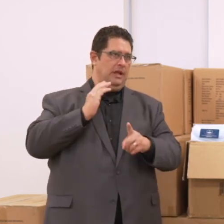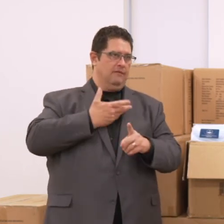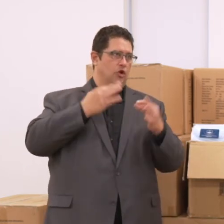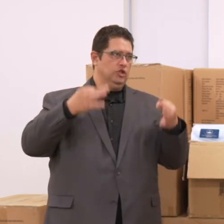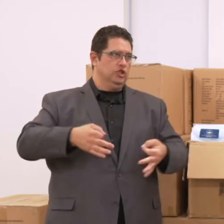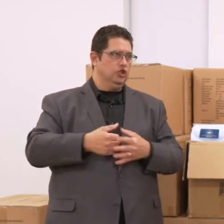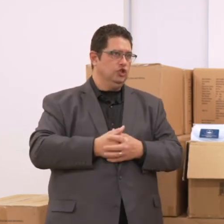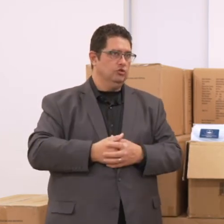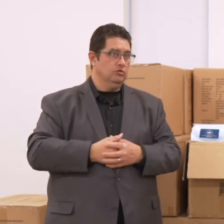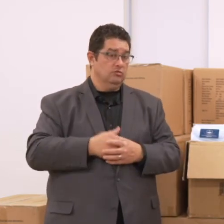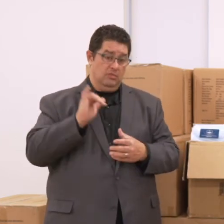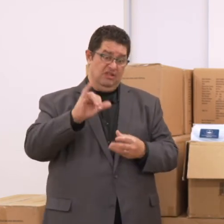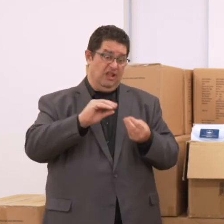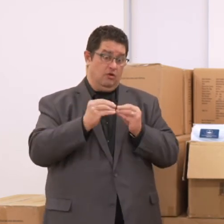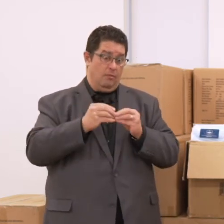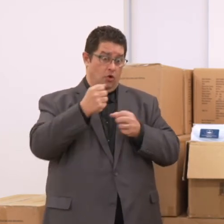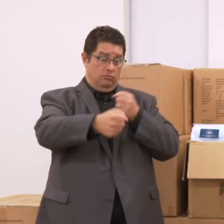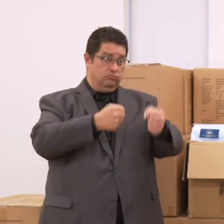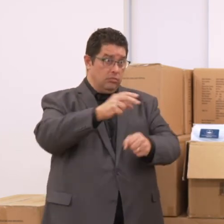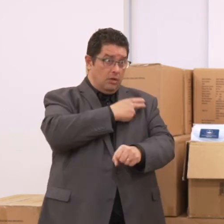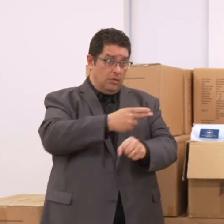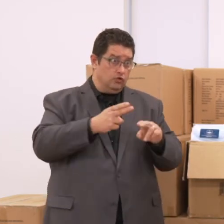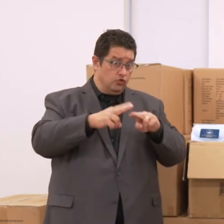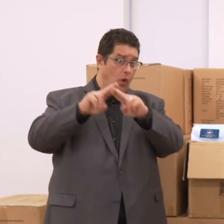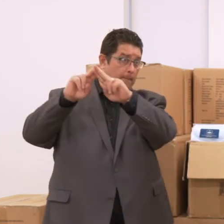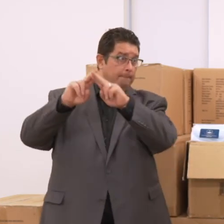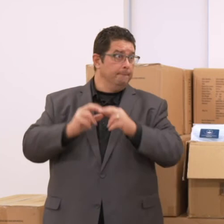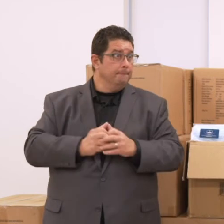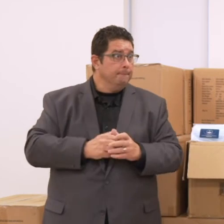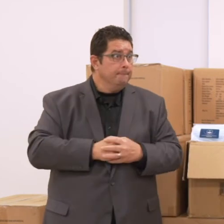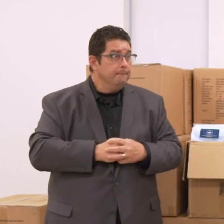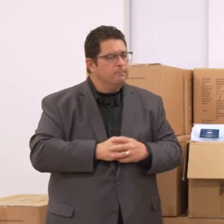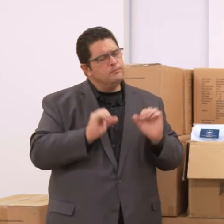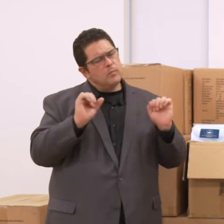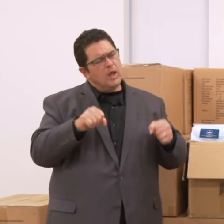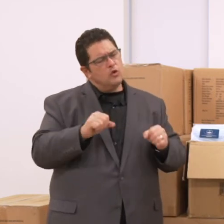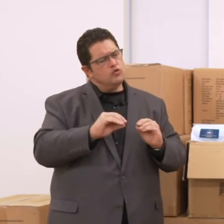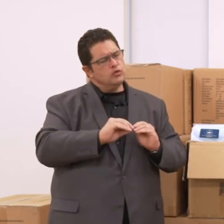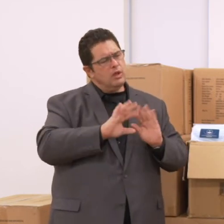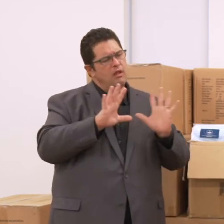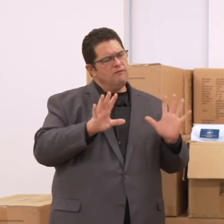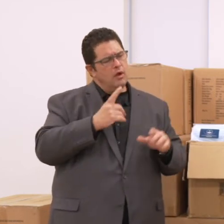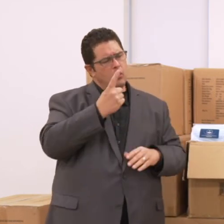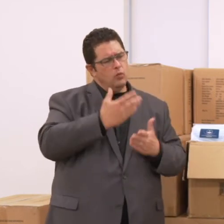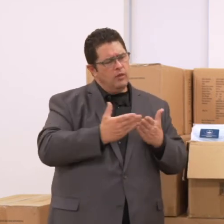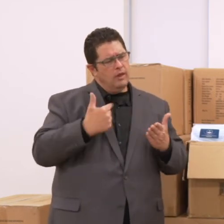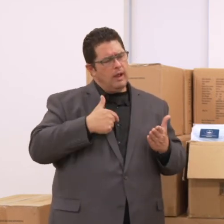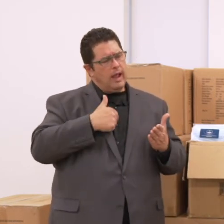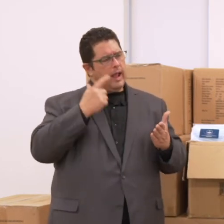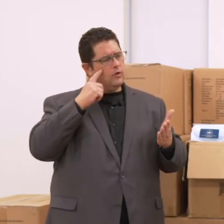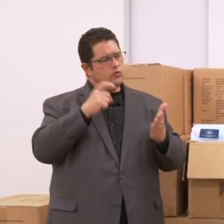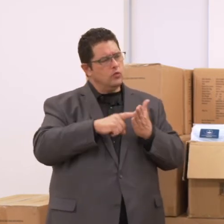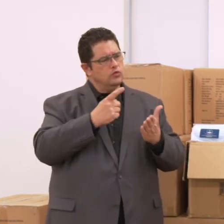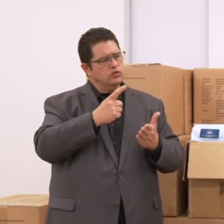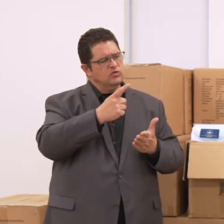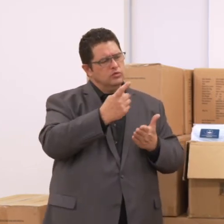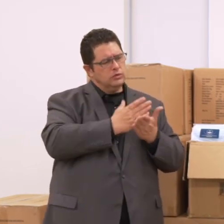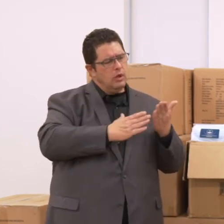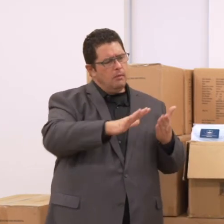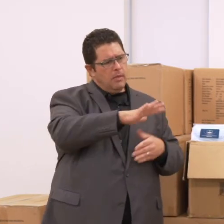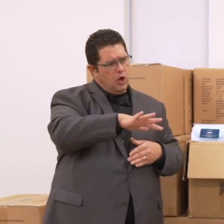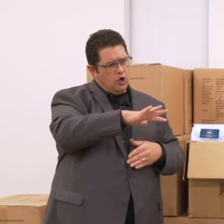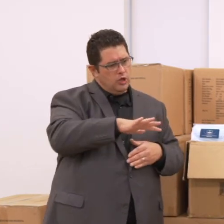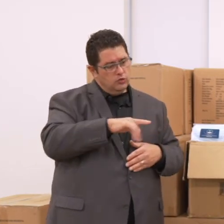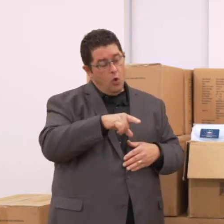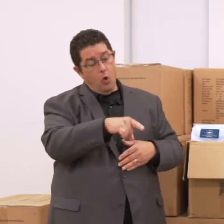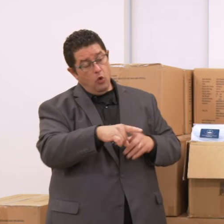That number is going up. Could you just clarify one thing? So I've noticed that some areas, they say, like, let's say you